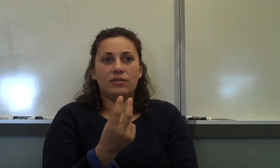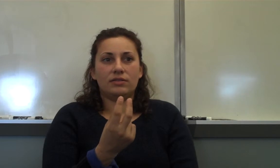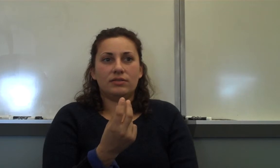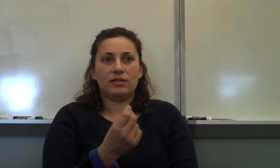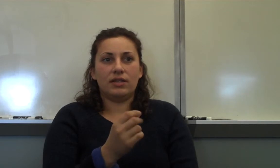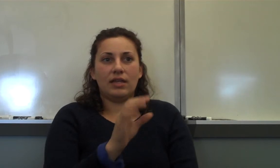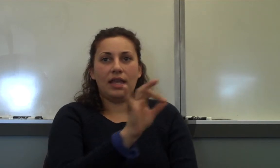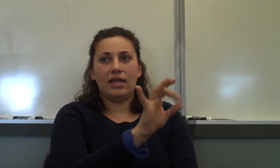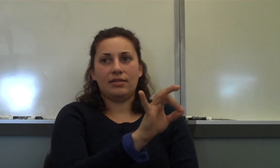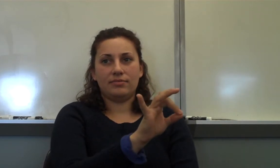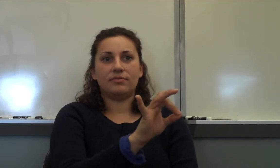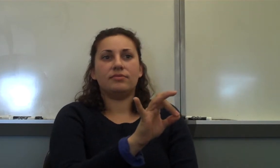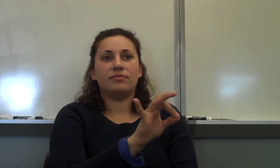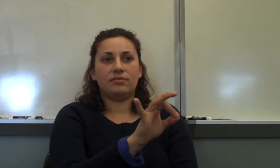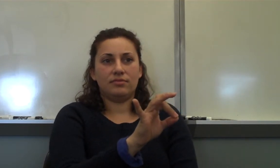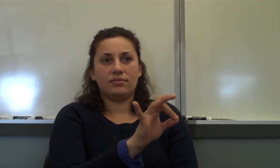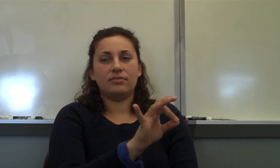is 8. Okay, so we're getting